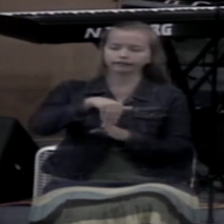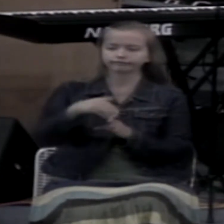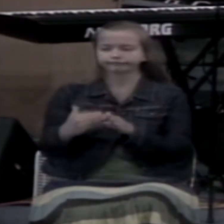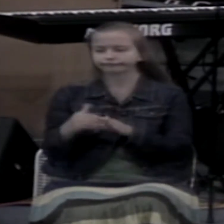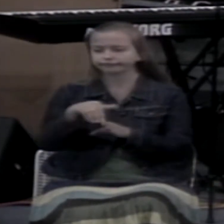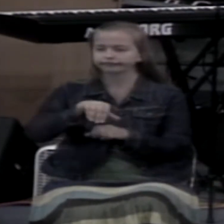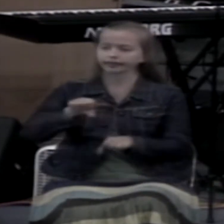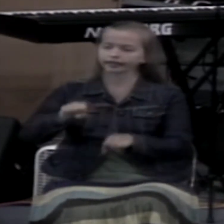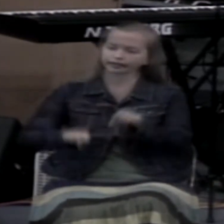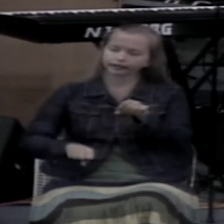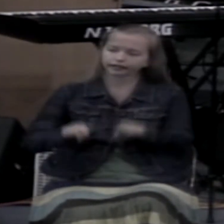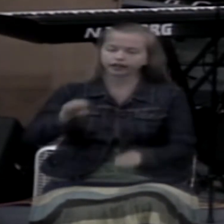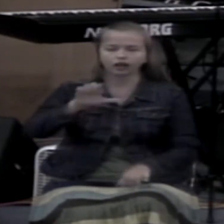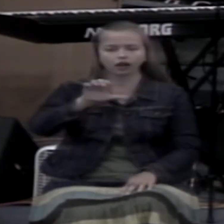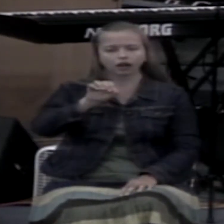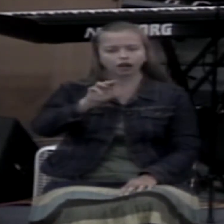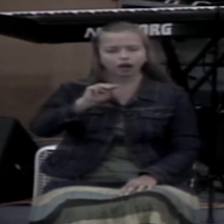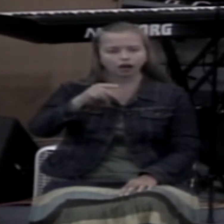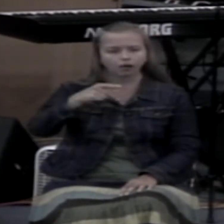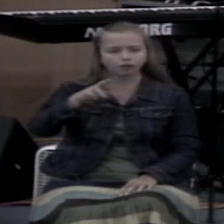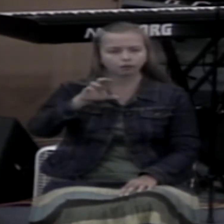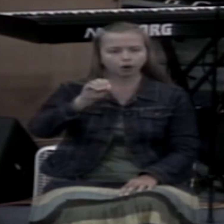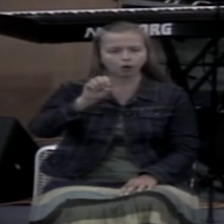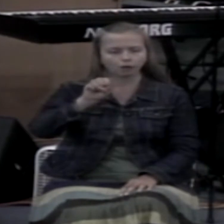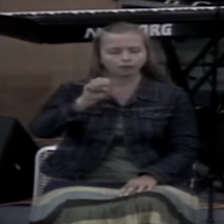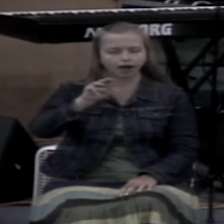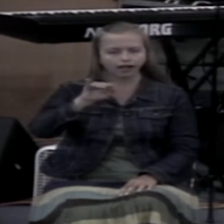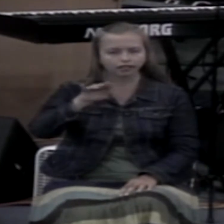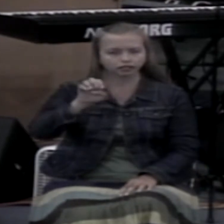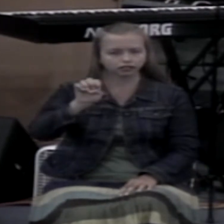gospel is always the same.